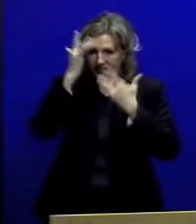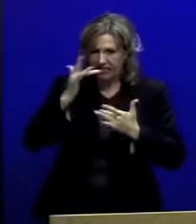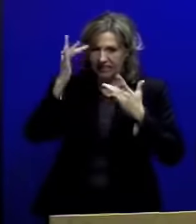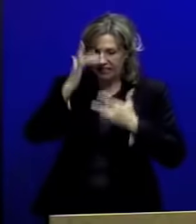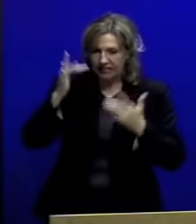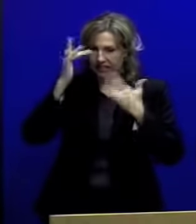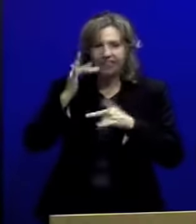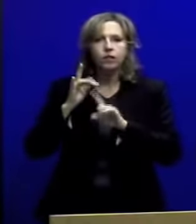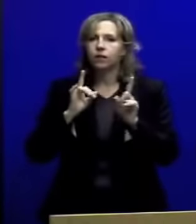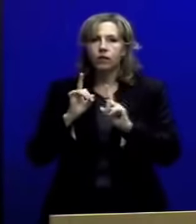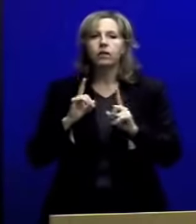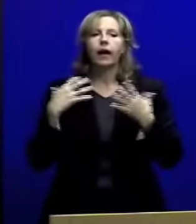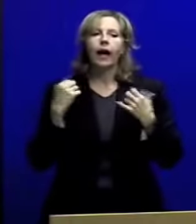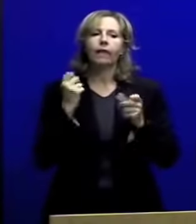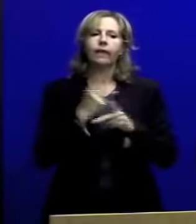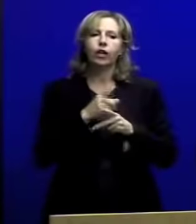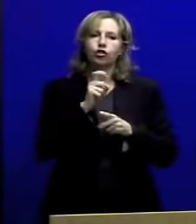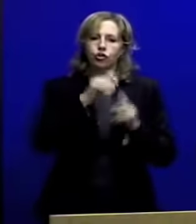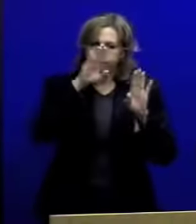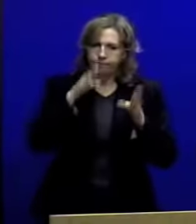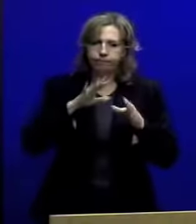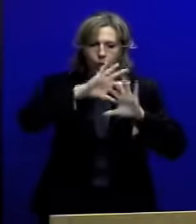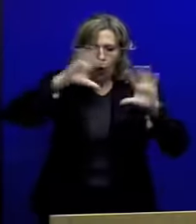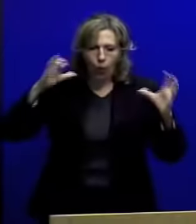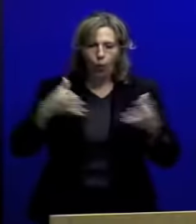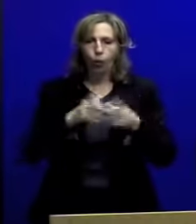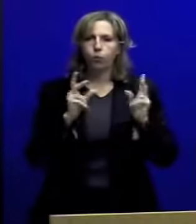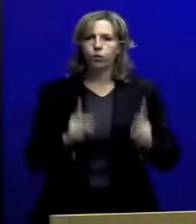It's focusing on the whole person.